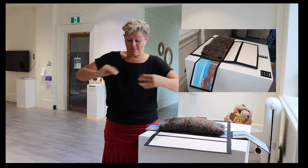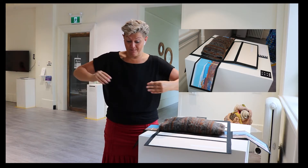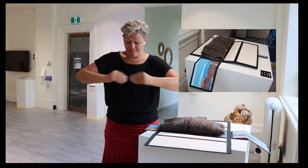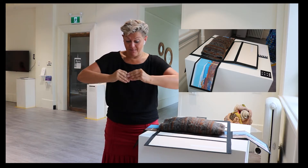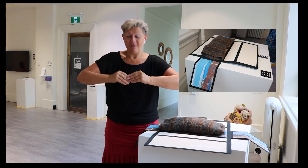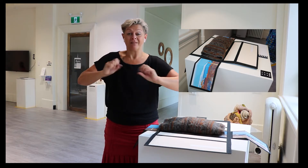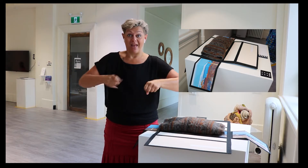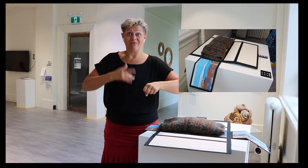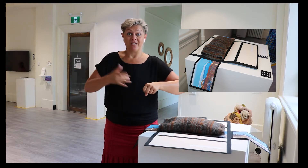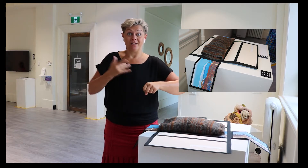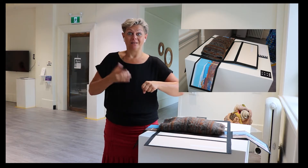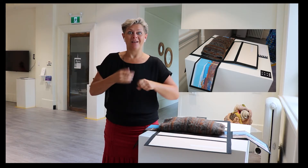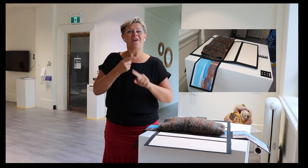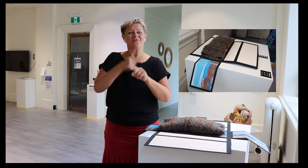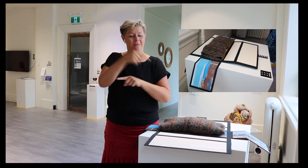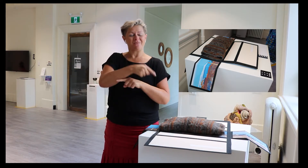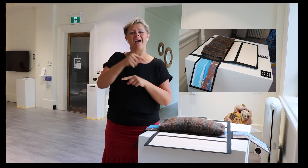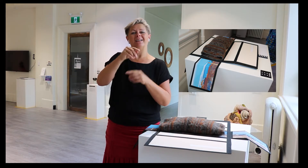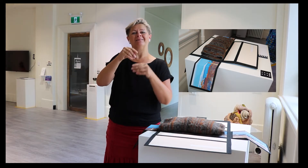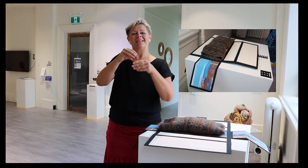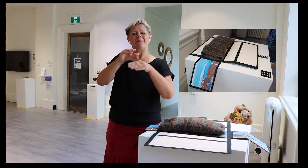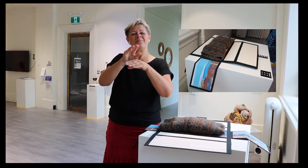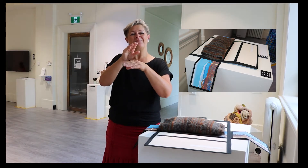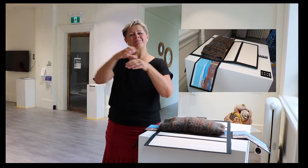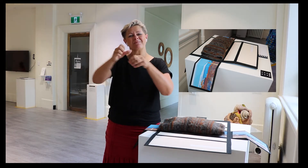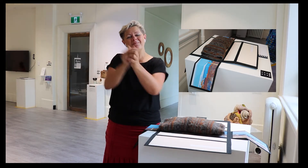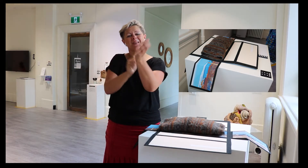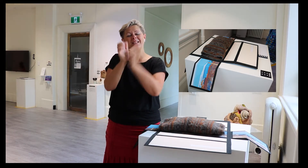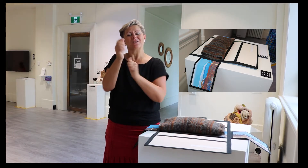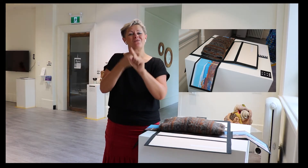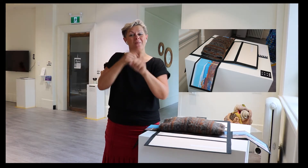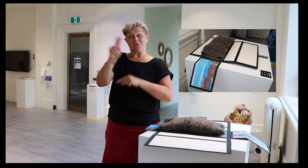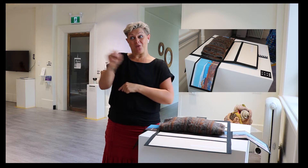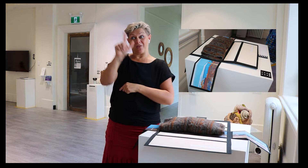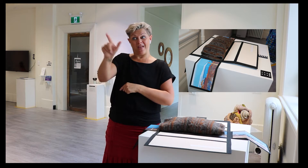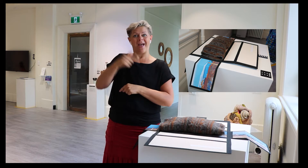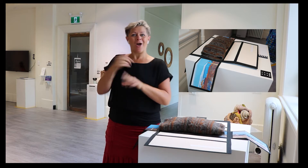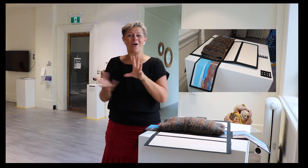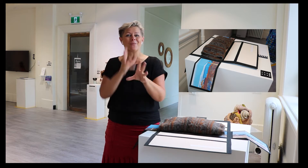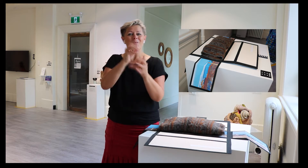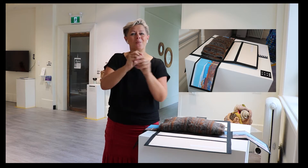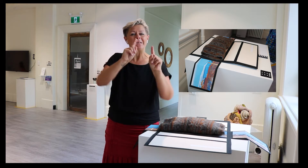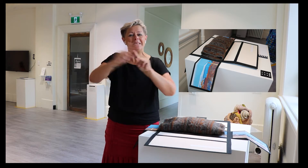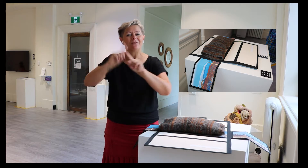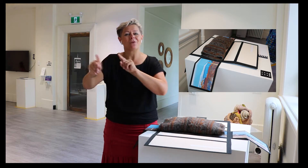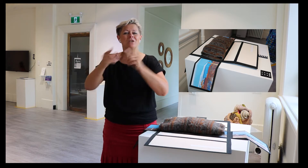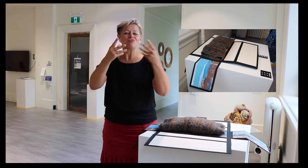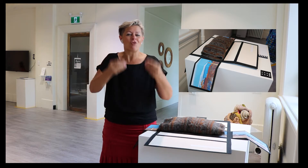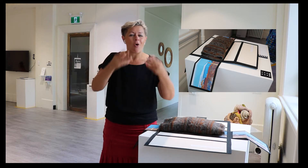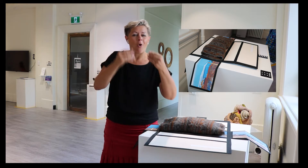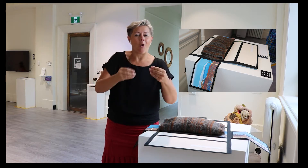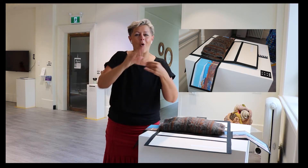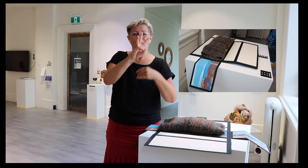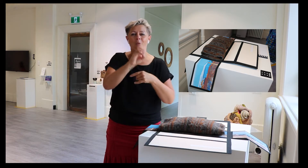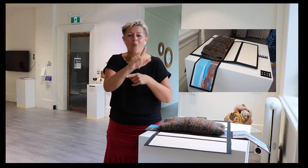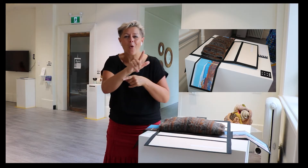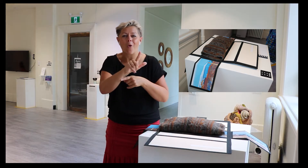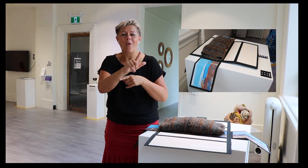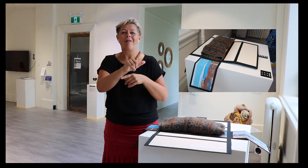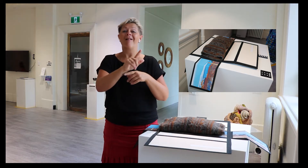the traditional thrummed mitts of Newfoundland, I also incorporated many soft strands of wool and retained my